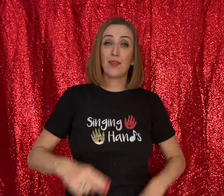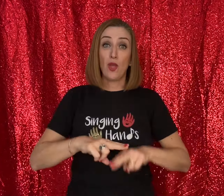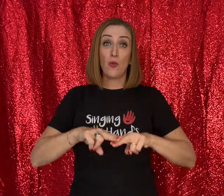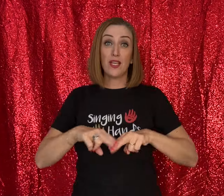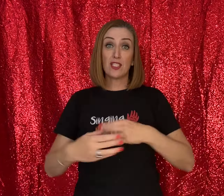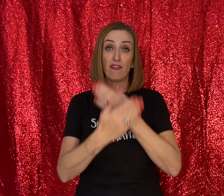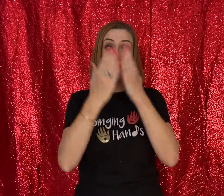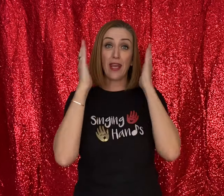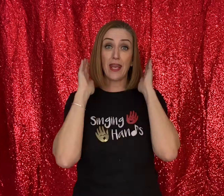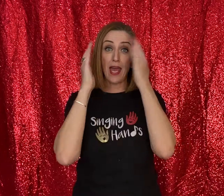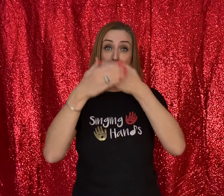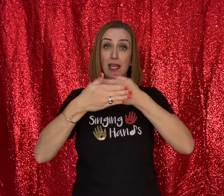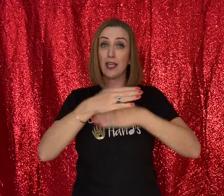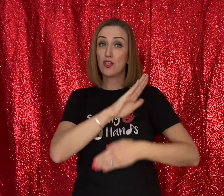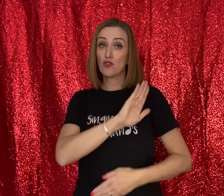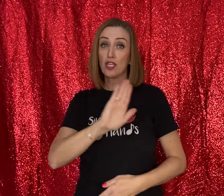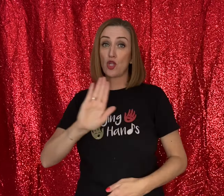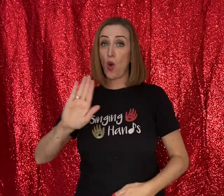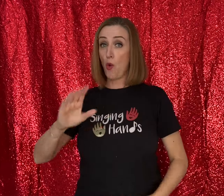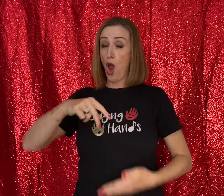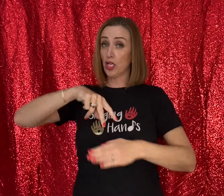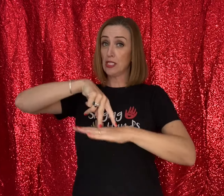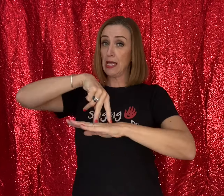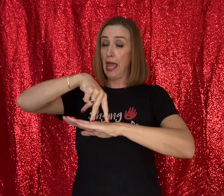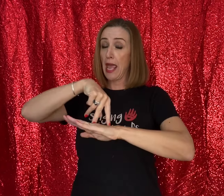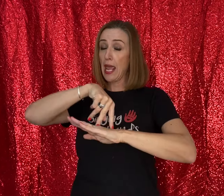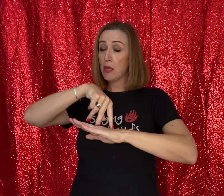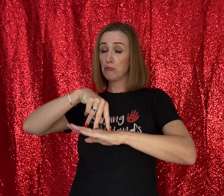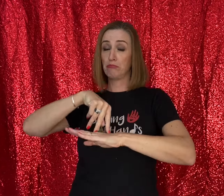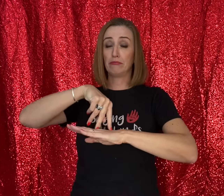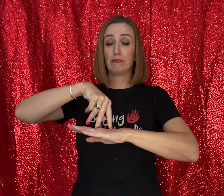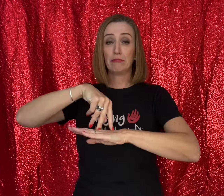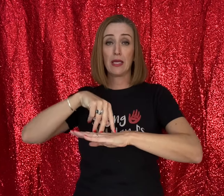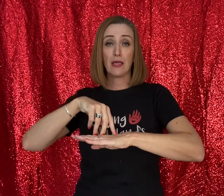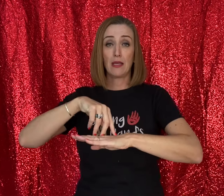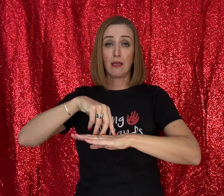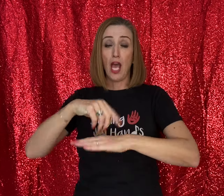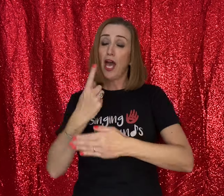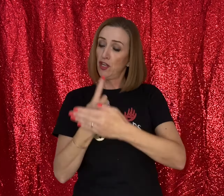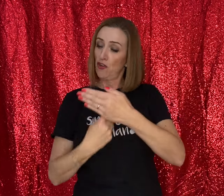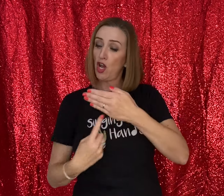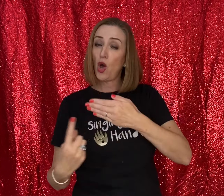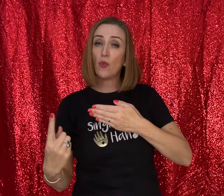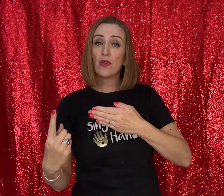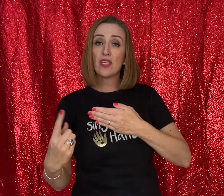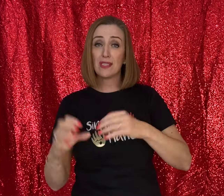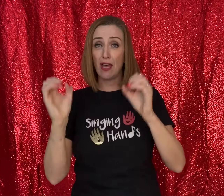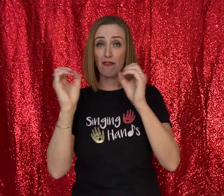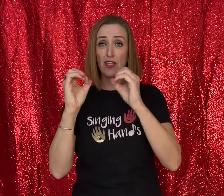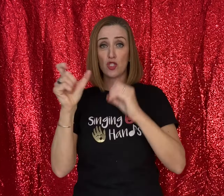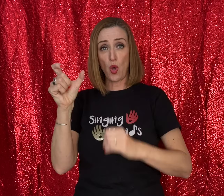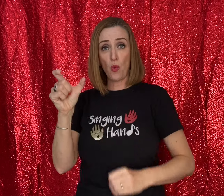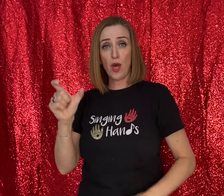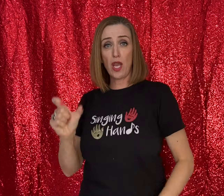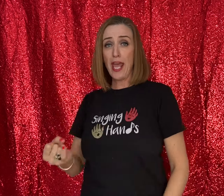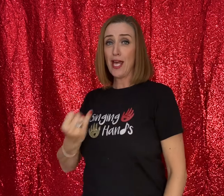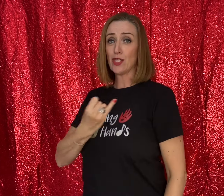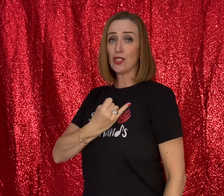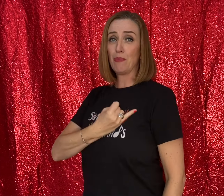When it's Friday night and the drink don't work the same, you're alone with yourself and there's no one else to